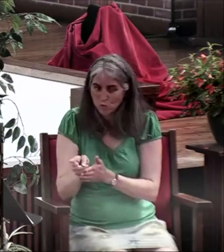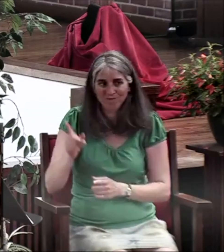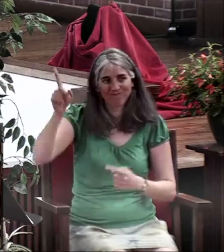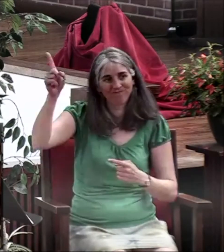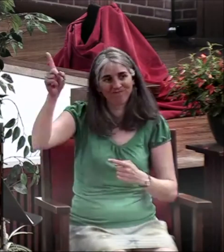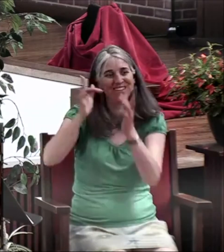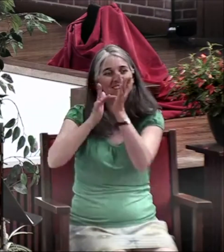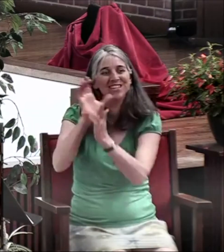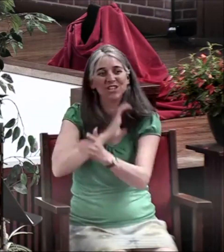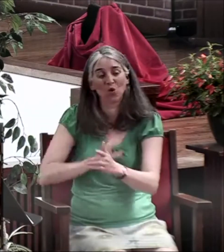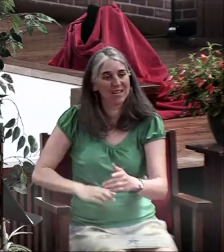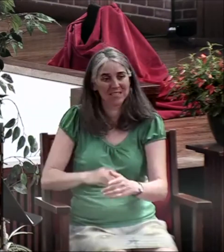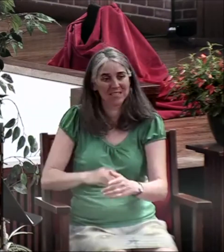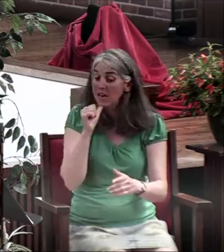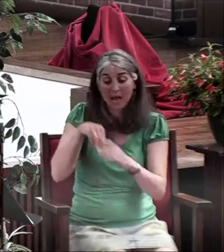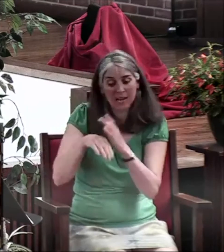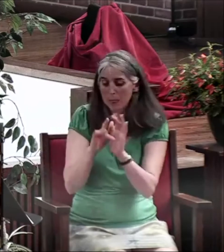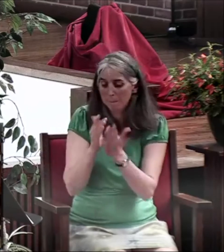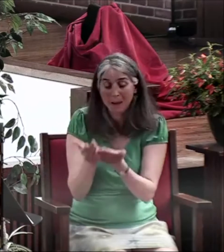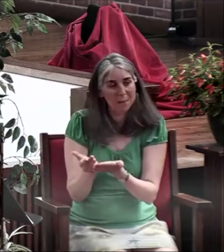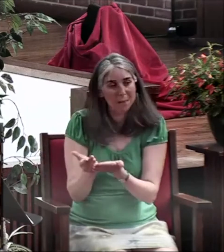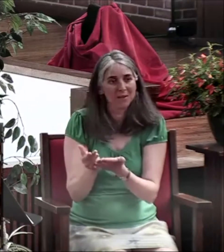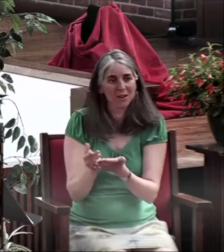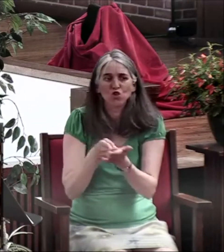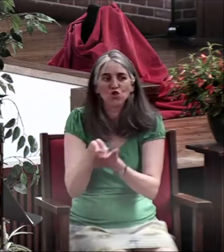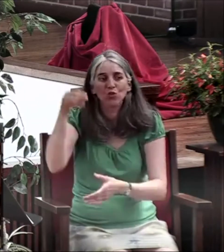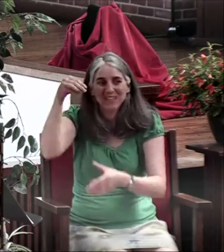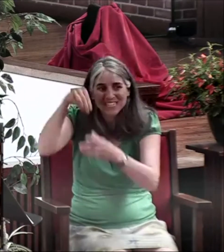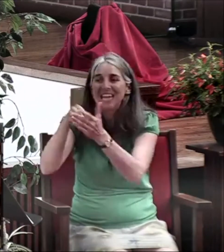It isn't the Bible. It is Jesus.